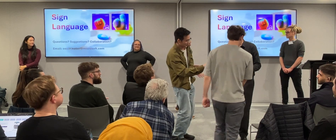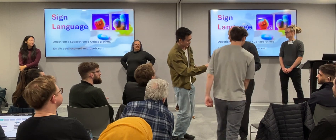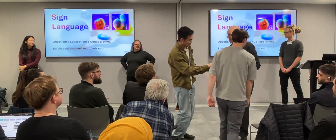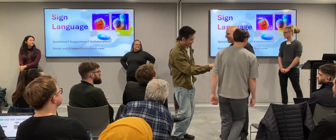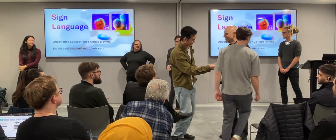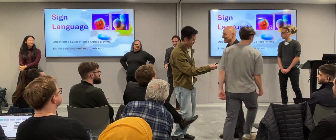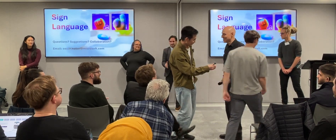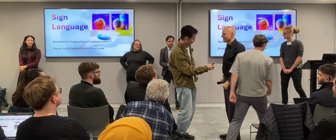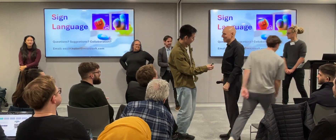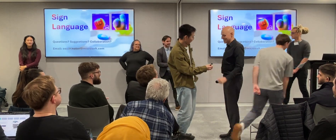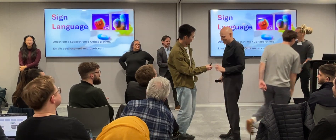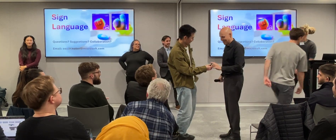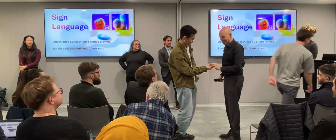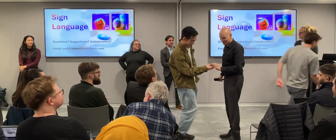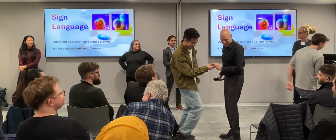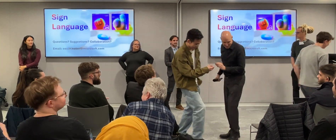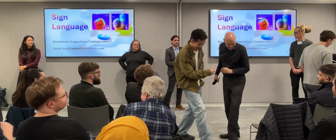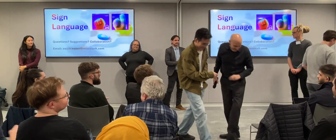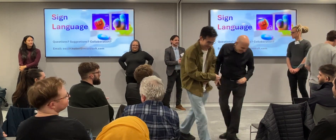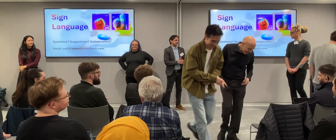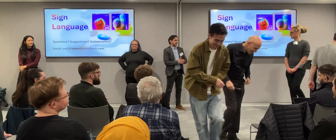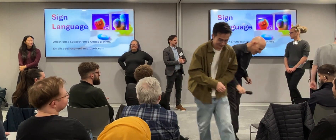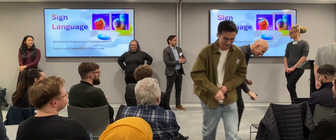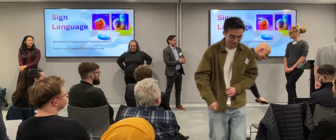Where are the mics? This one as well. There